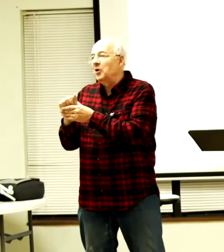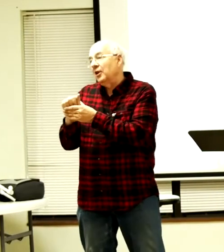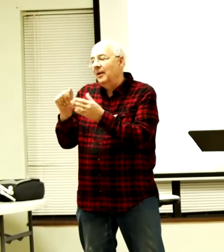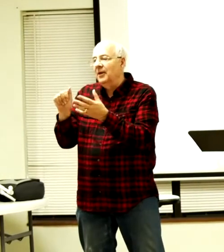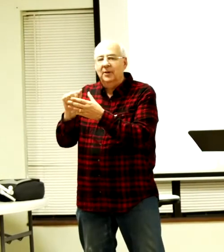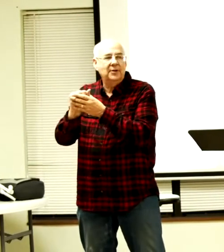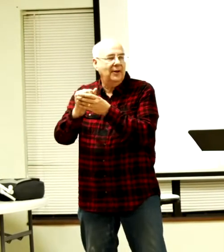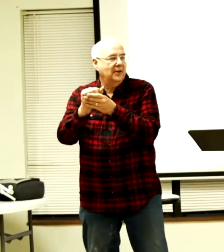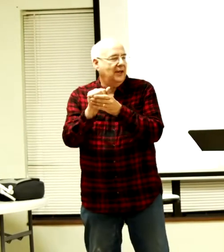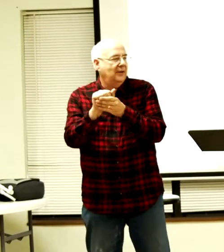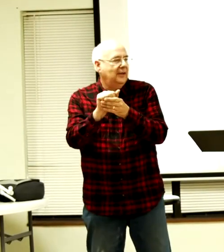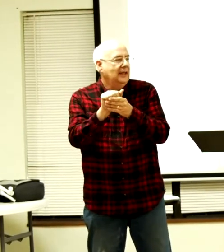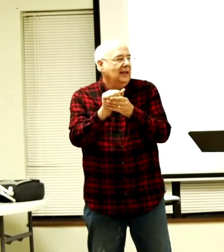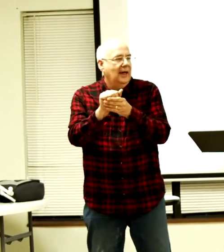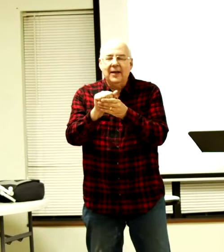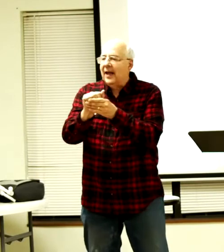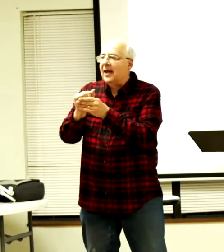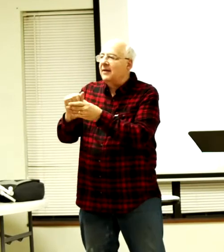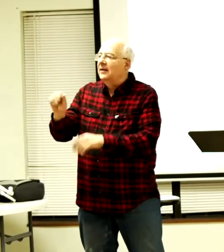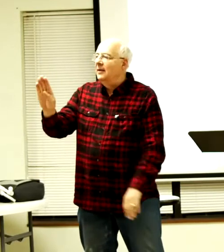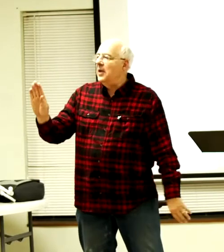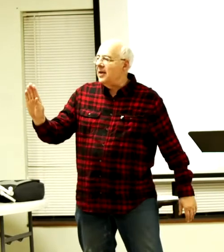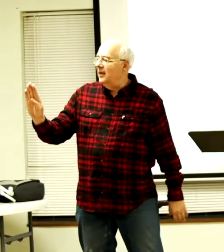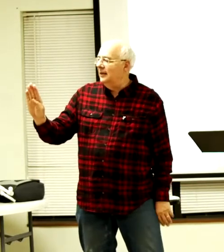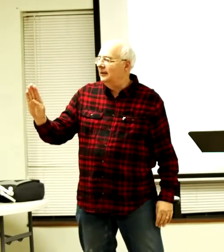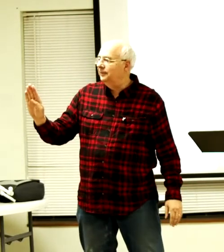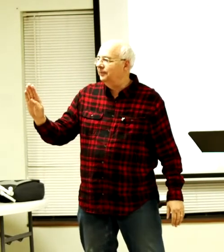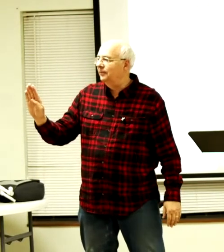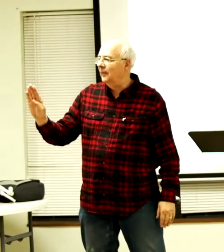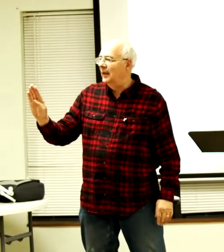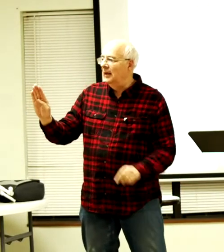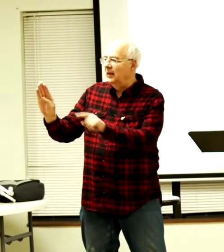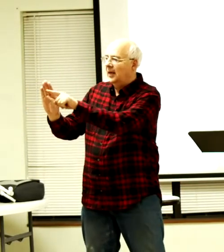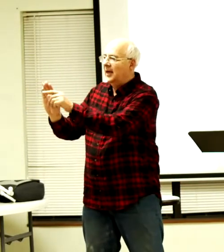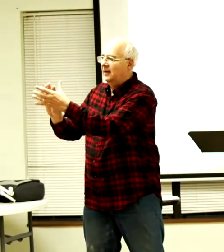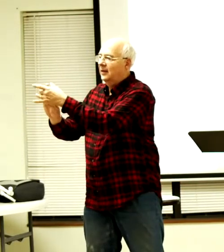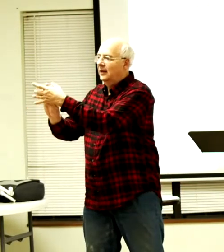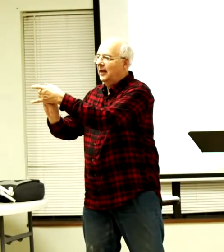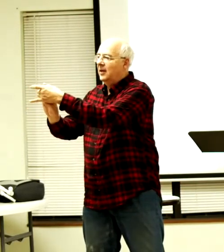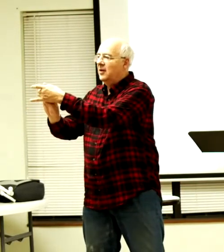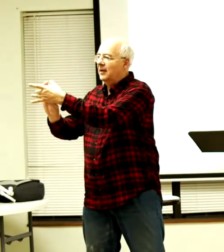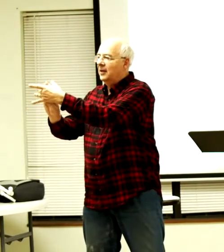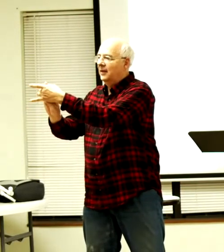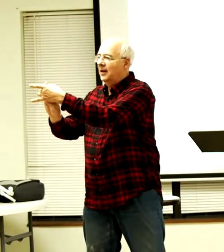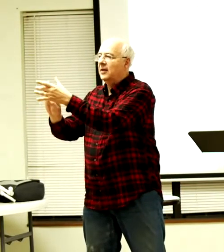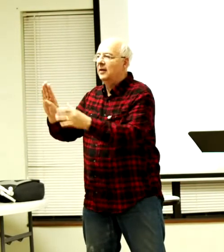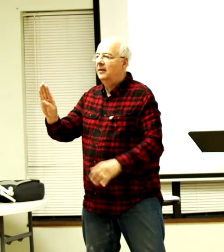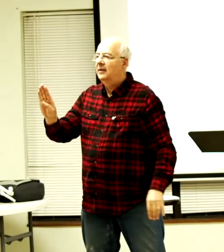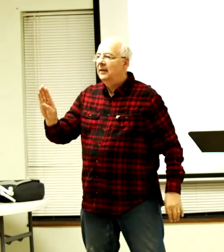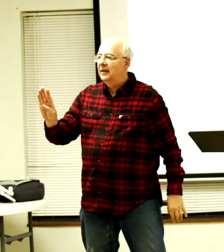fortunately, I'm humble, so that works out well. Okay, A, B. Okay, Lynette, you got to get, there you go.